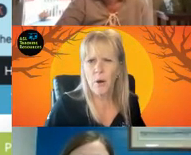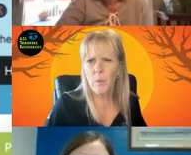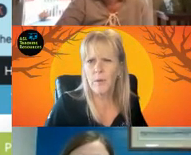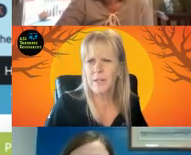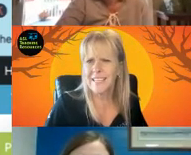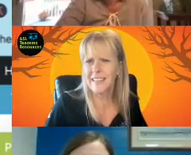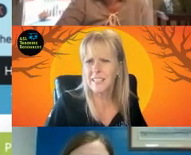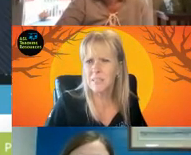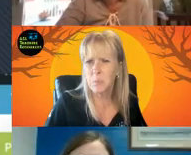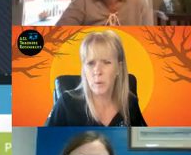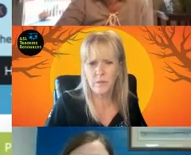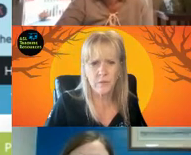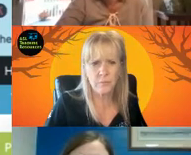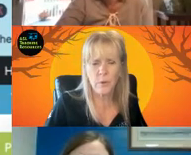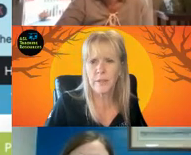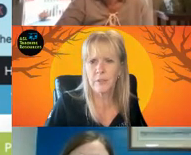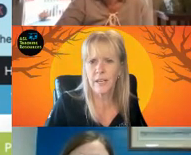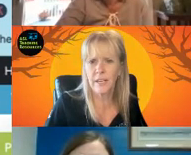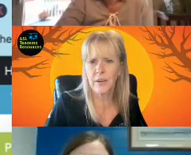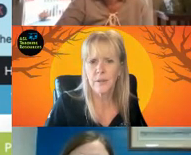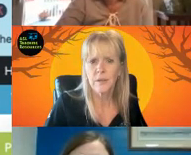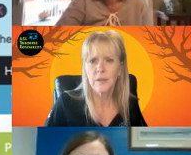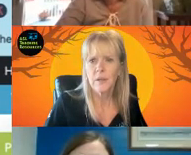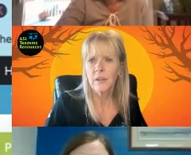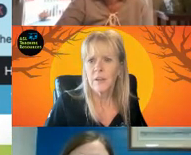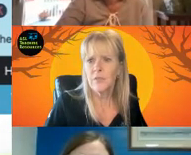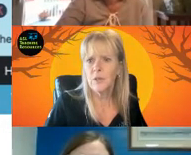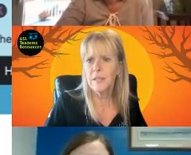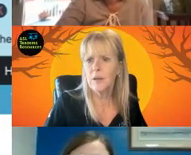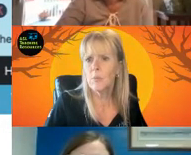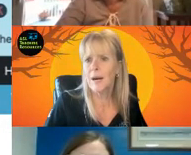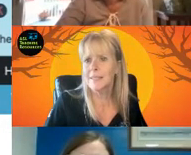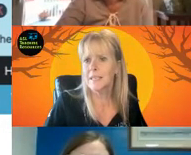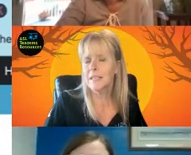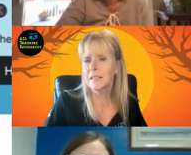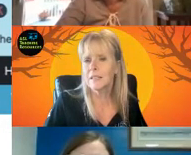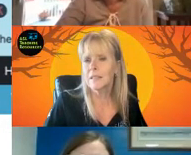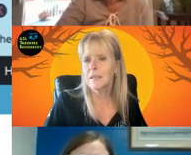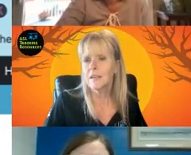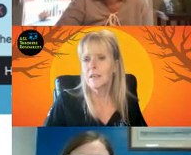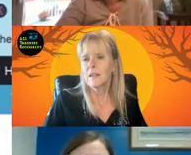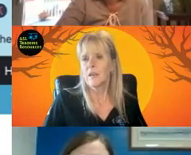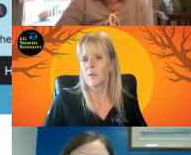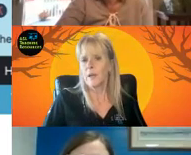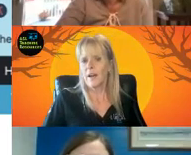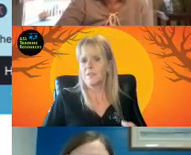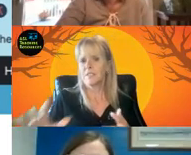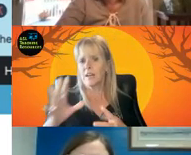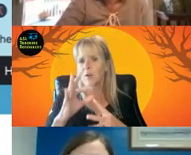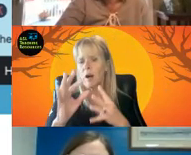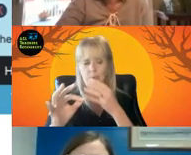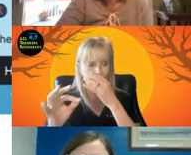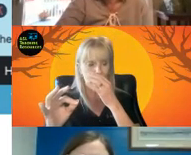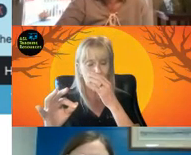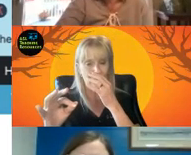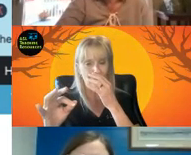share this part with you because I think it's important right here. If you click on pricing, we have